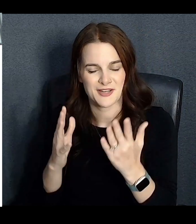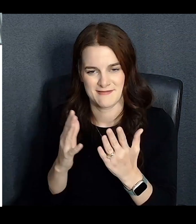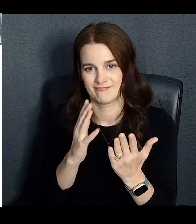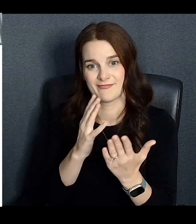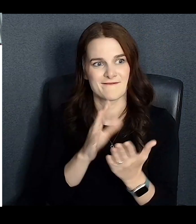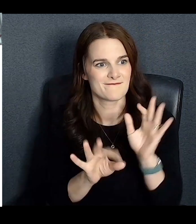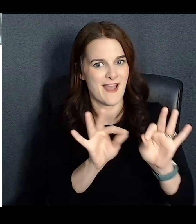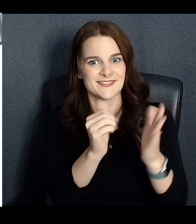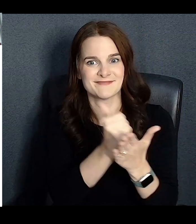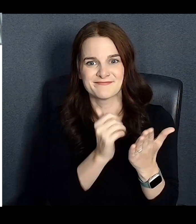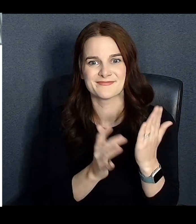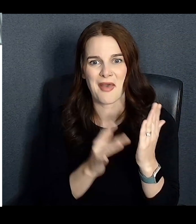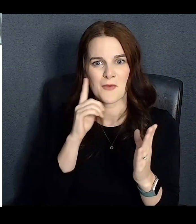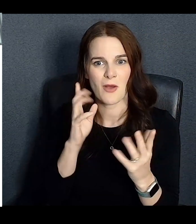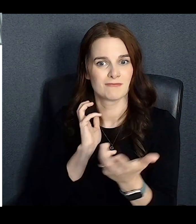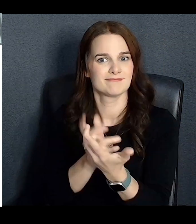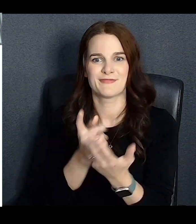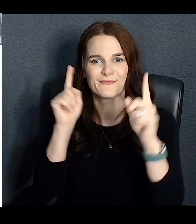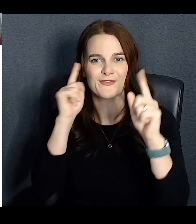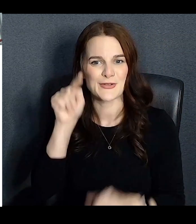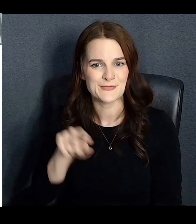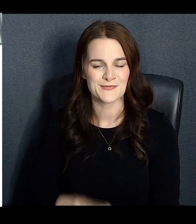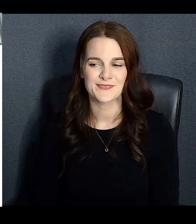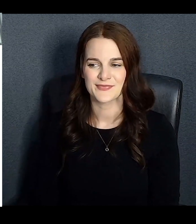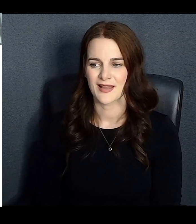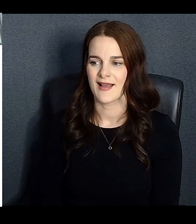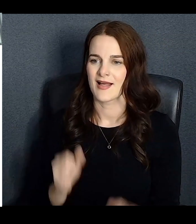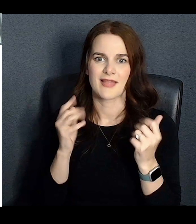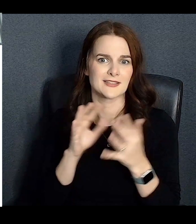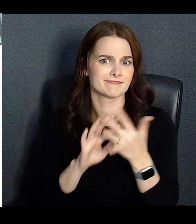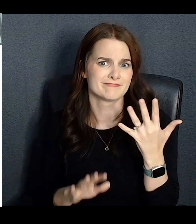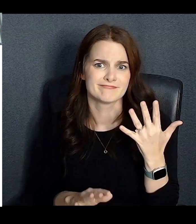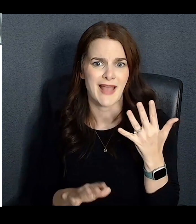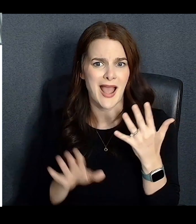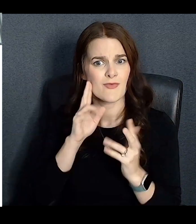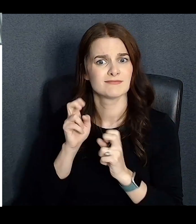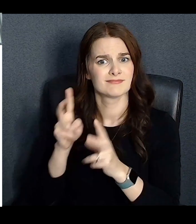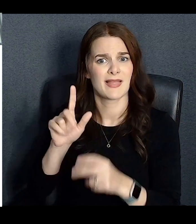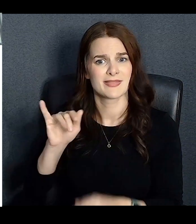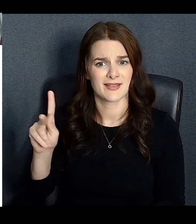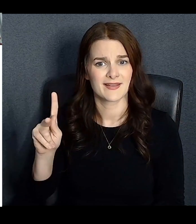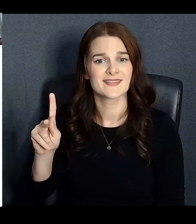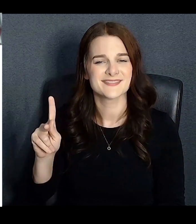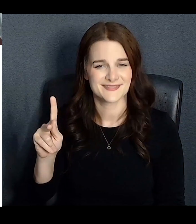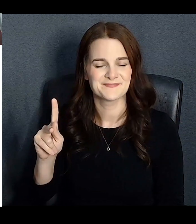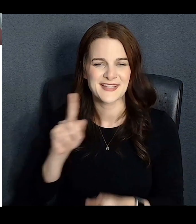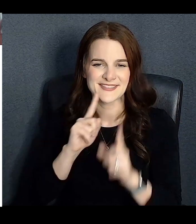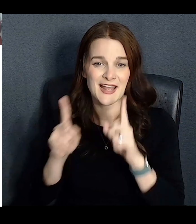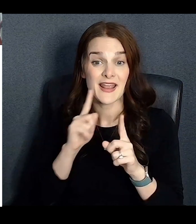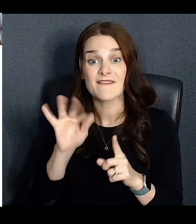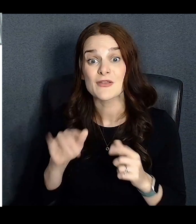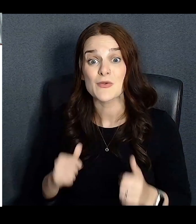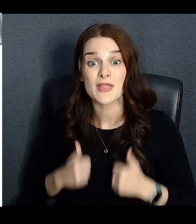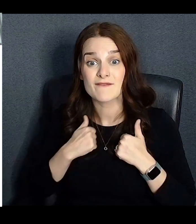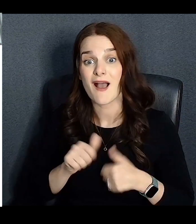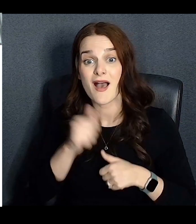works for you. So lots of different regions here. And this is on our website. I'm going to actually pop the link to that in the chat as well. So if you live